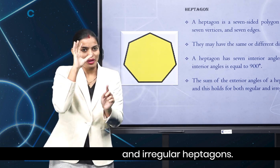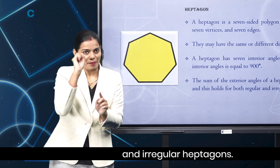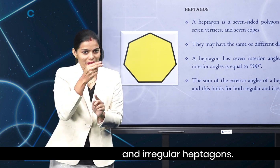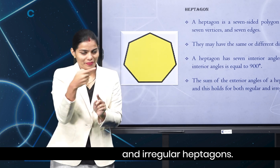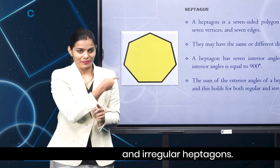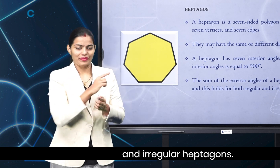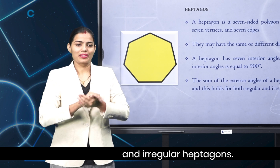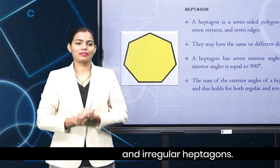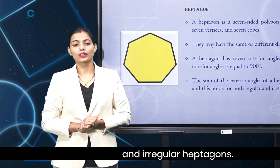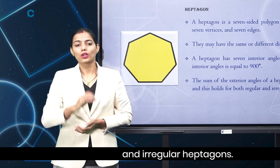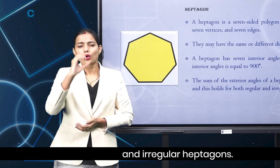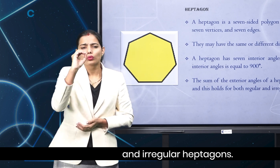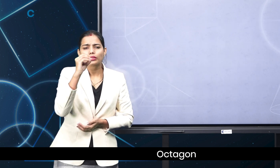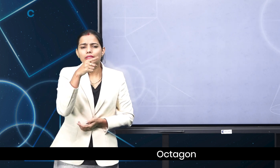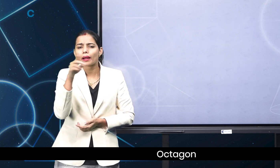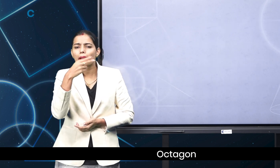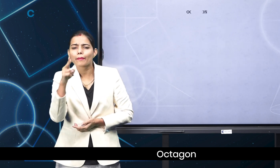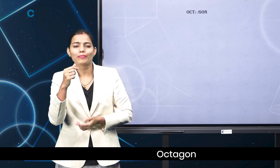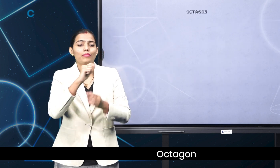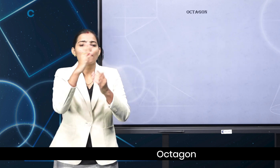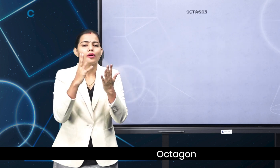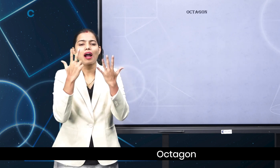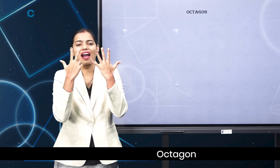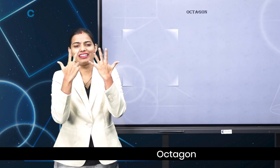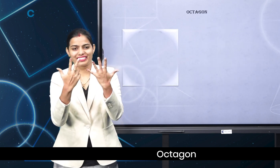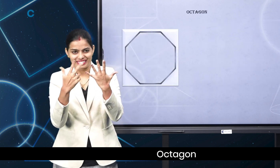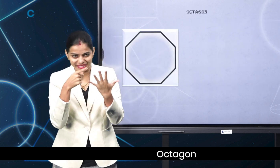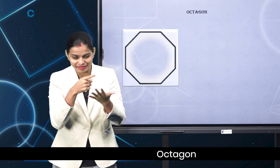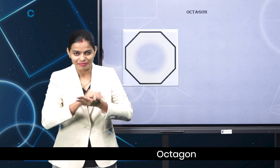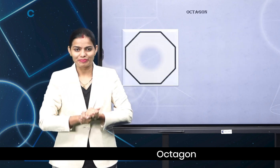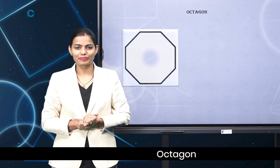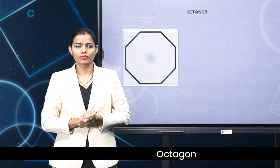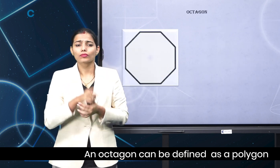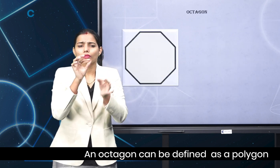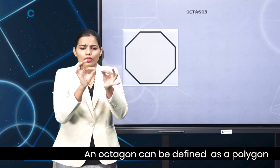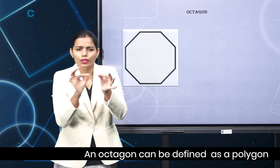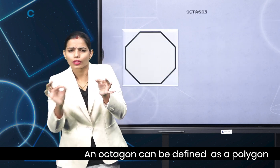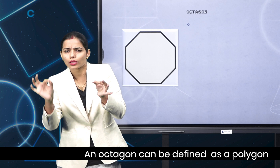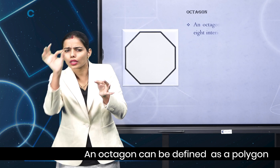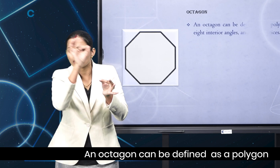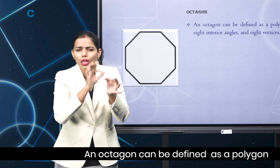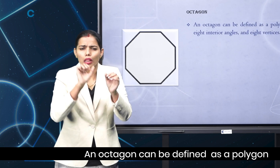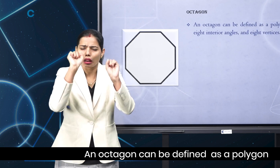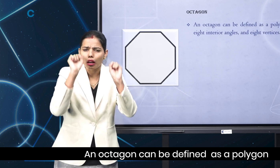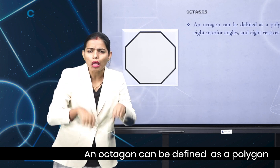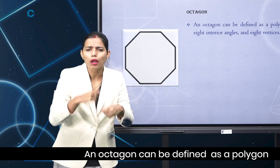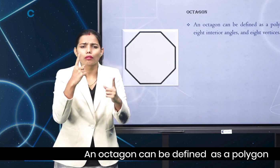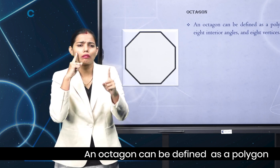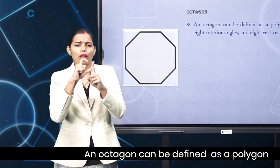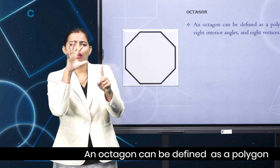Octagon. An octagon can be defined as a